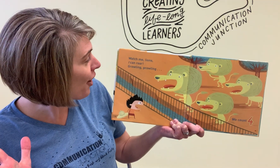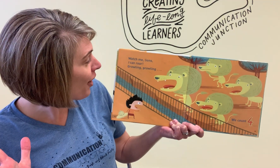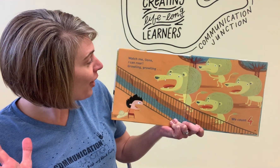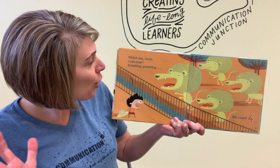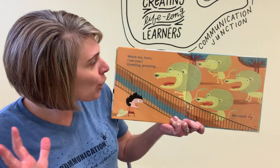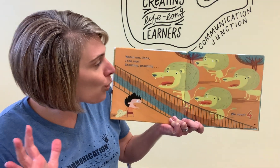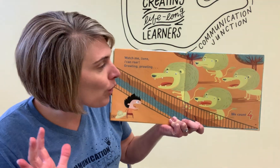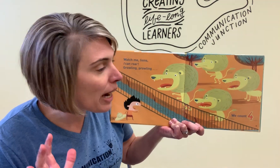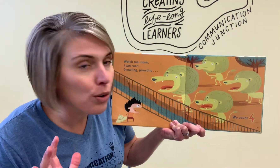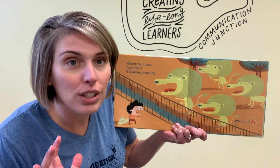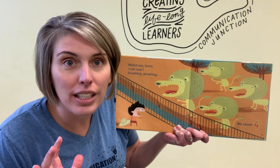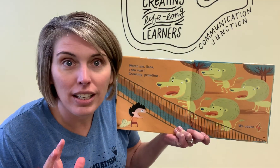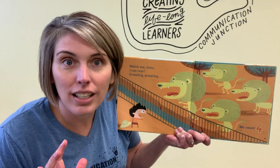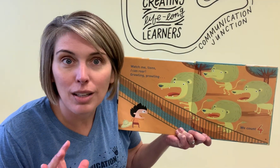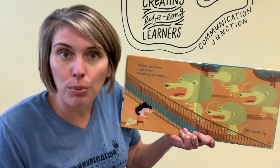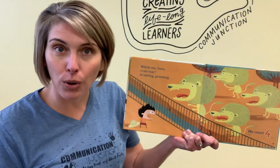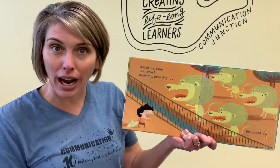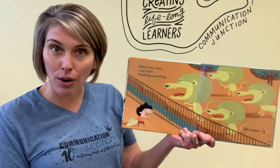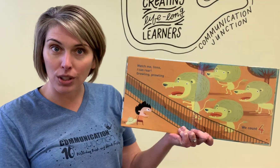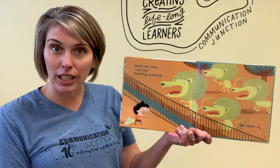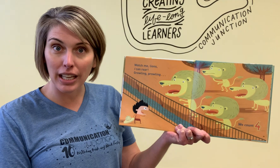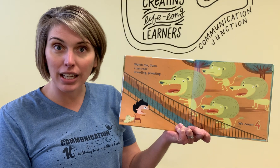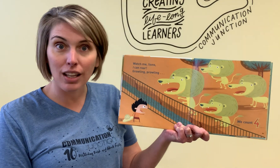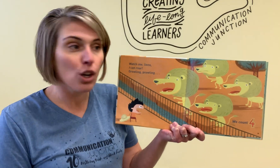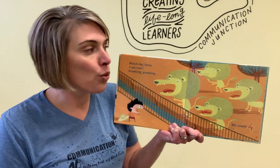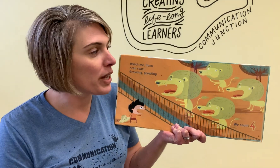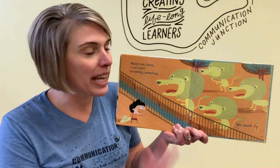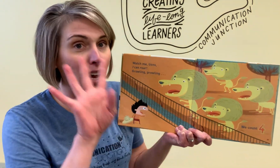roar. Growling, prowling, we count